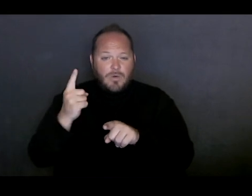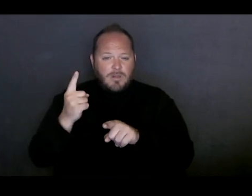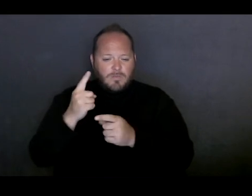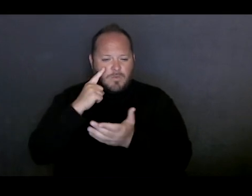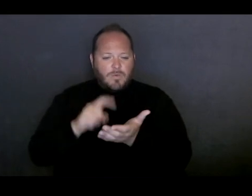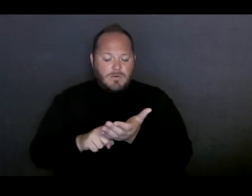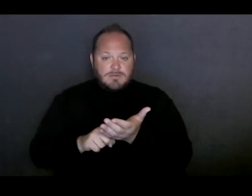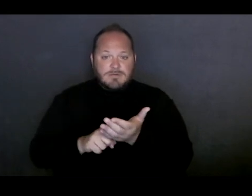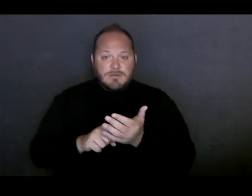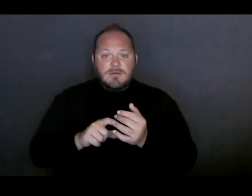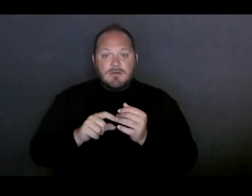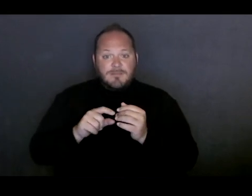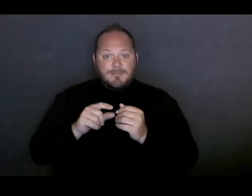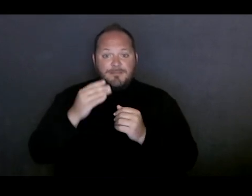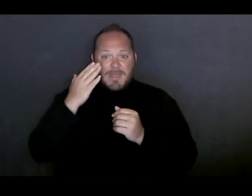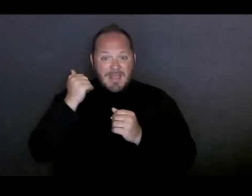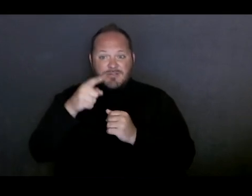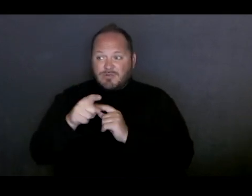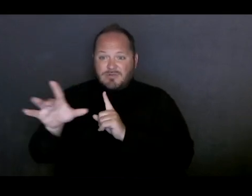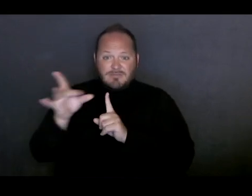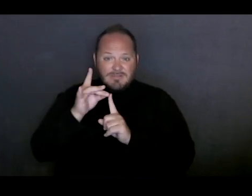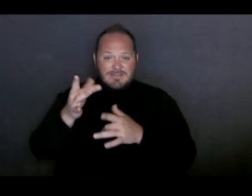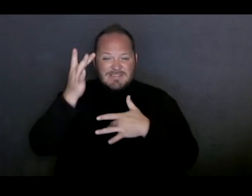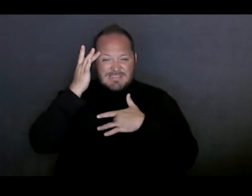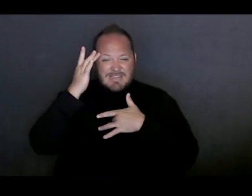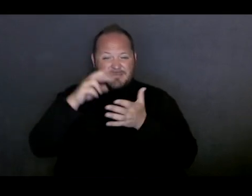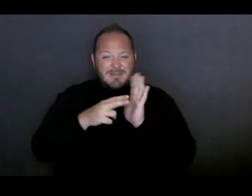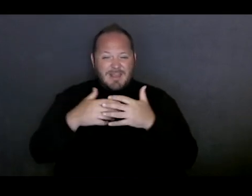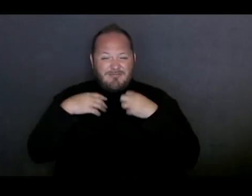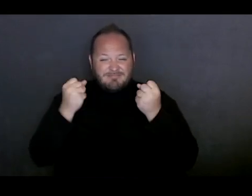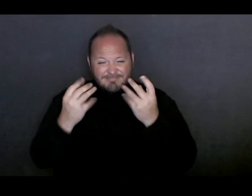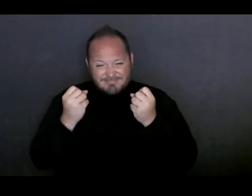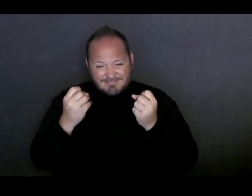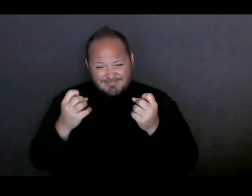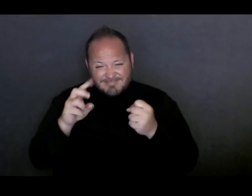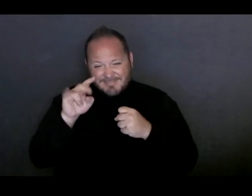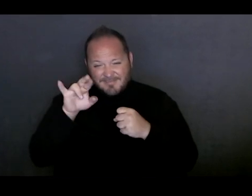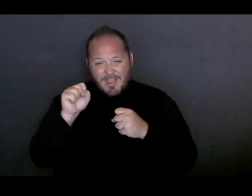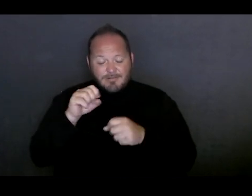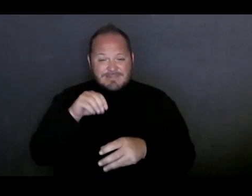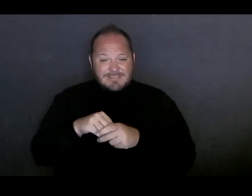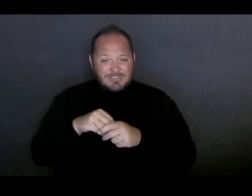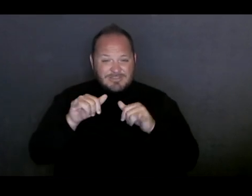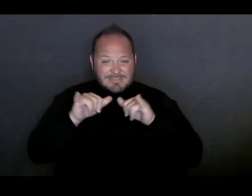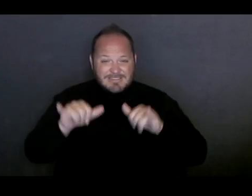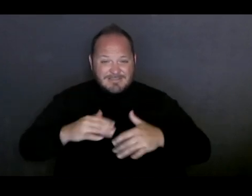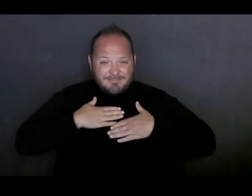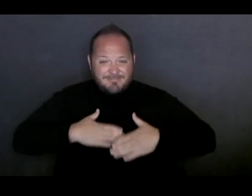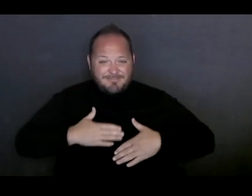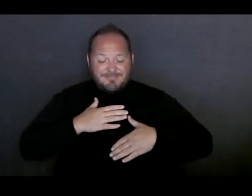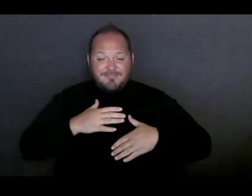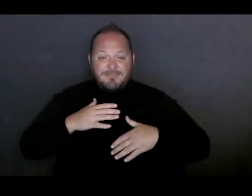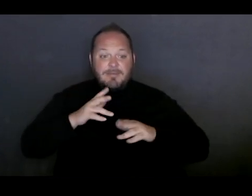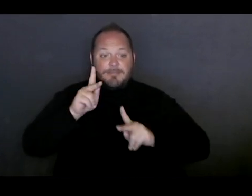in your system and in your breath. People who are vaccinated also appear to be a lot more able to spread